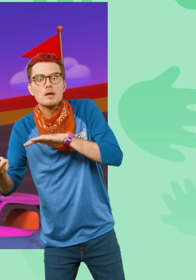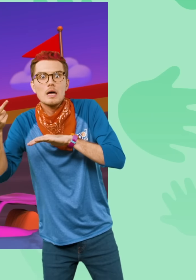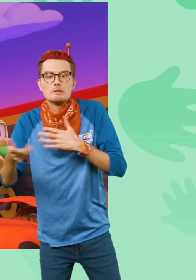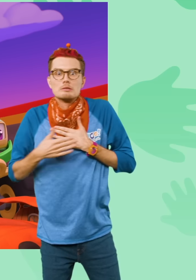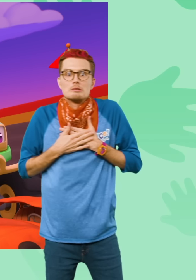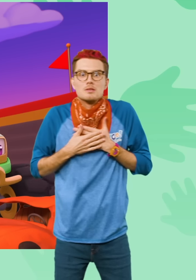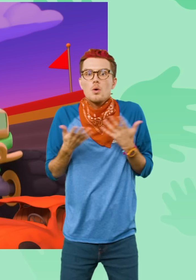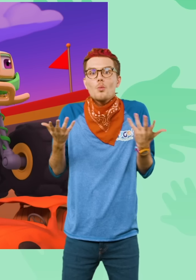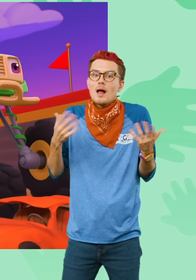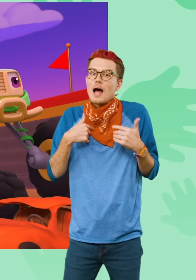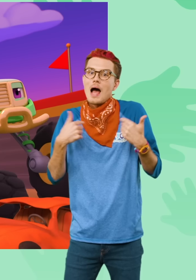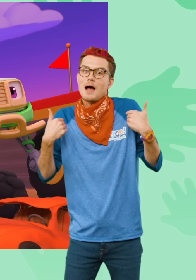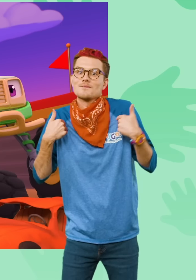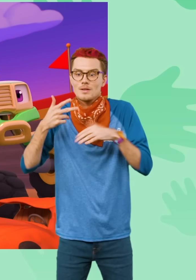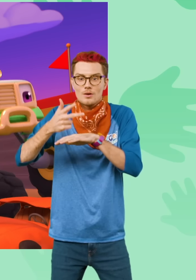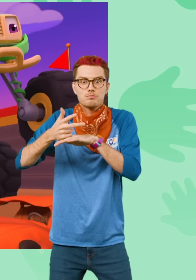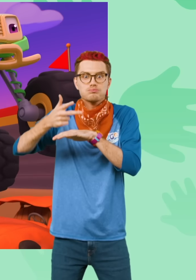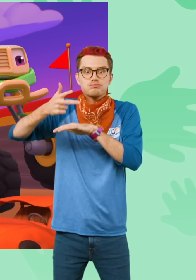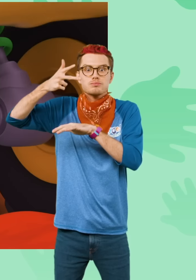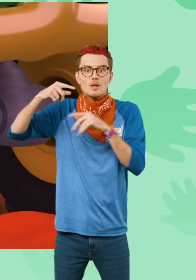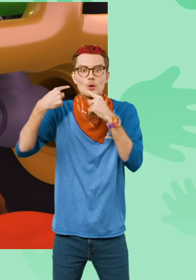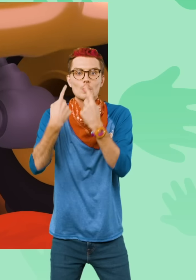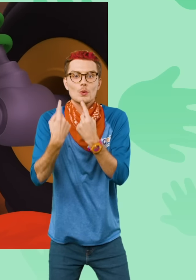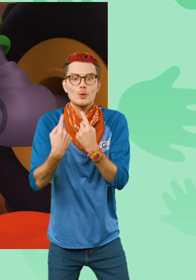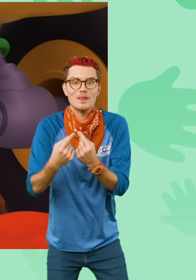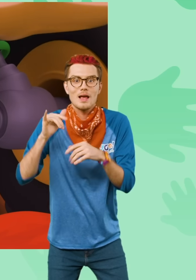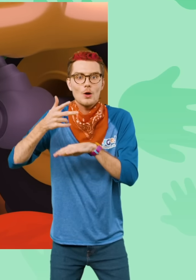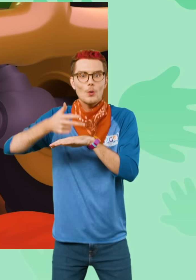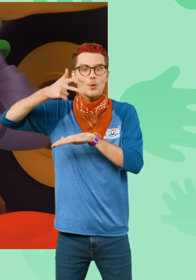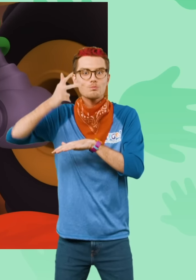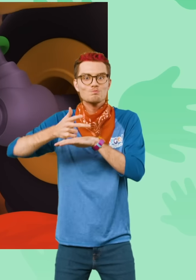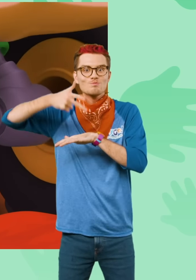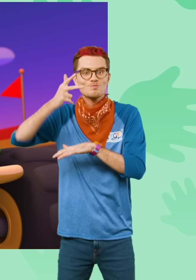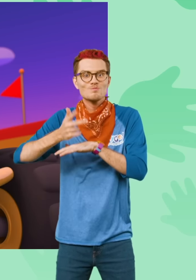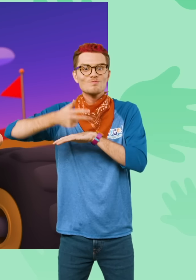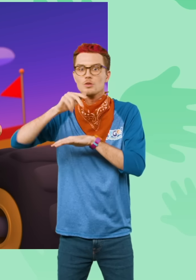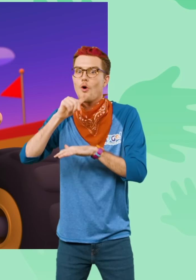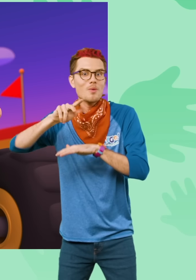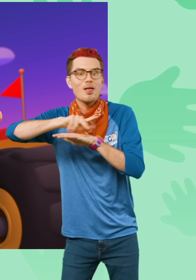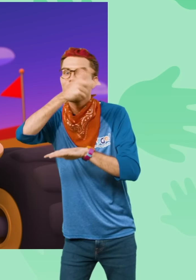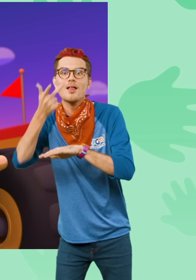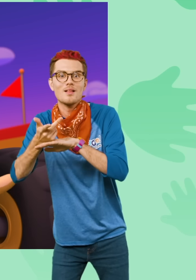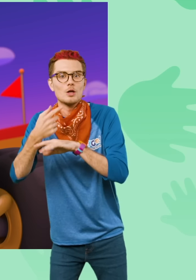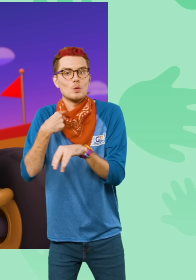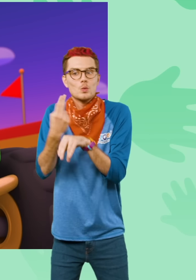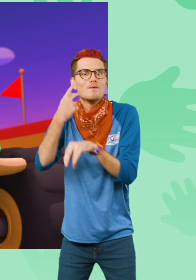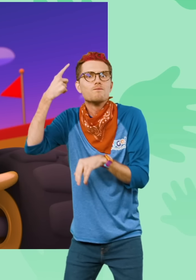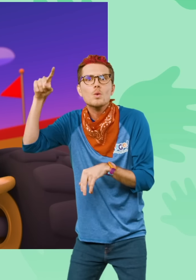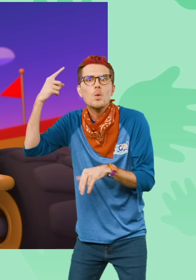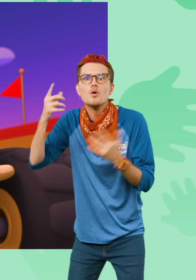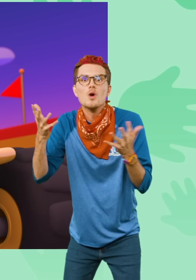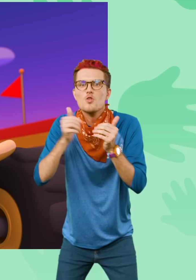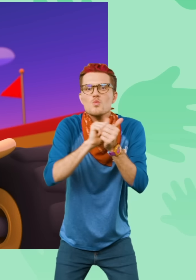over! Well, I have heavy-duty suspension, which are special springs, so I can bounce way up and down